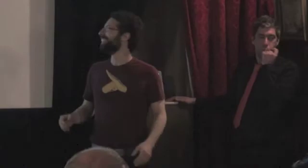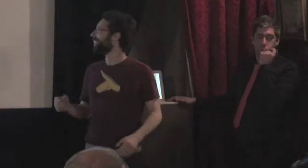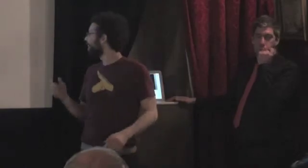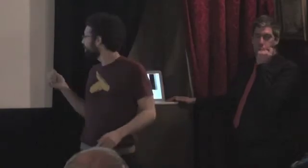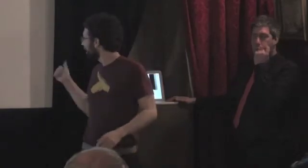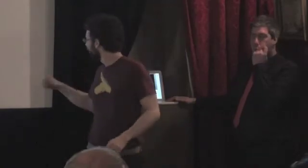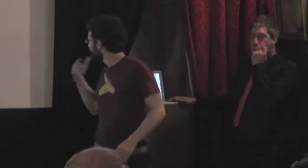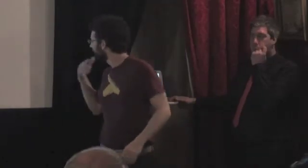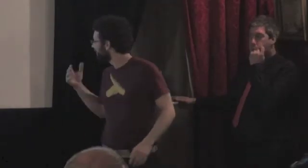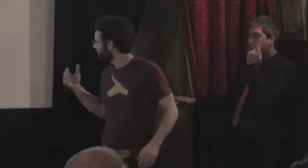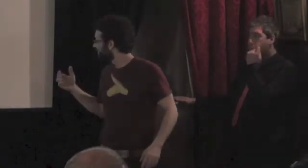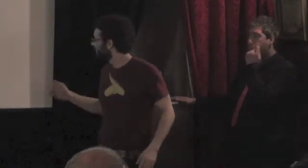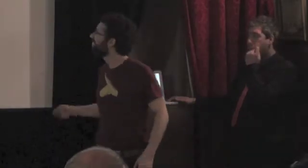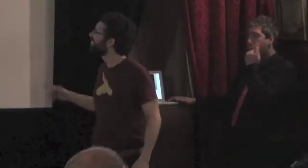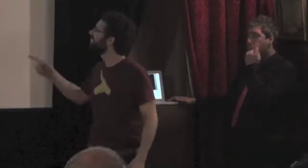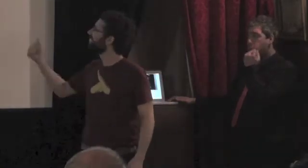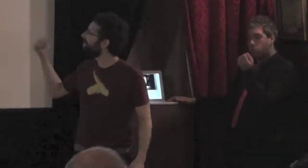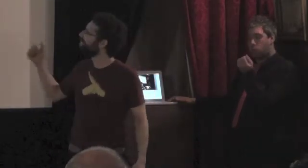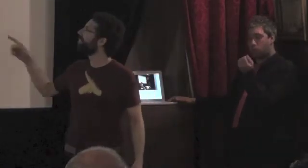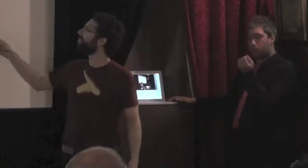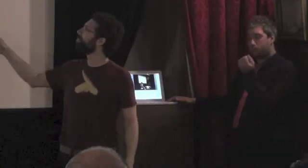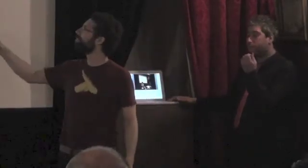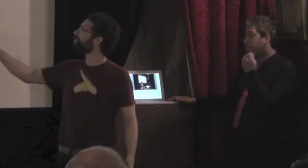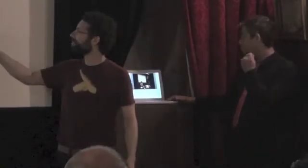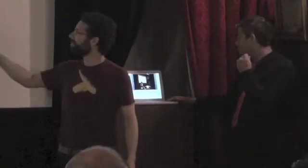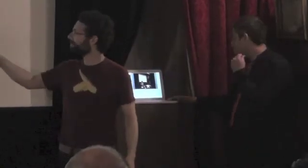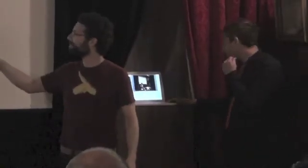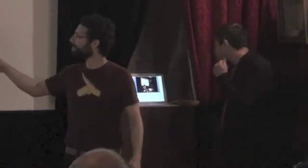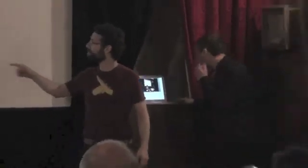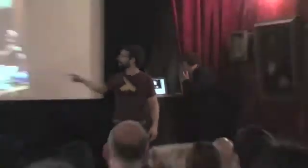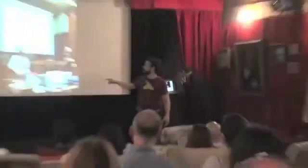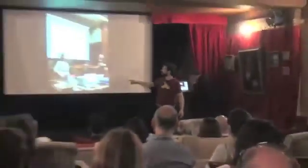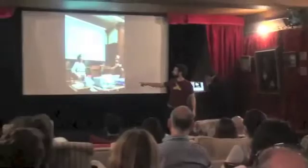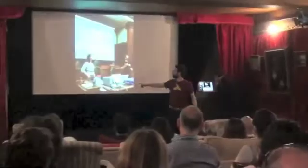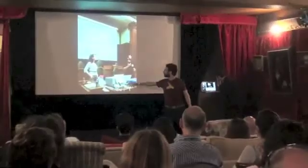job. And if you can go to the next slide, please, this is a photo of that evening.